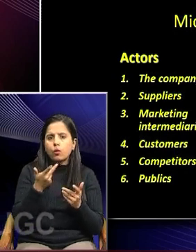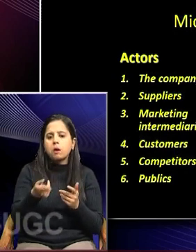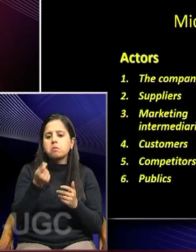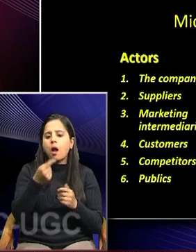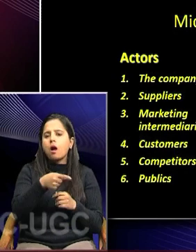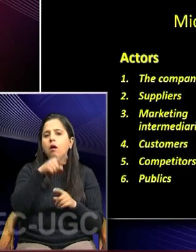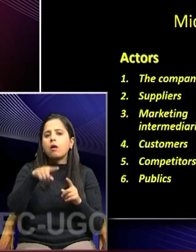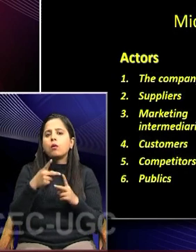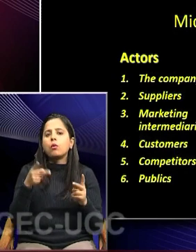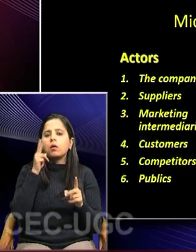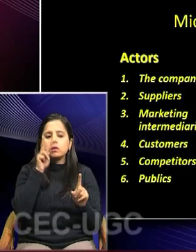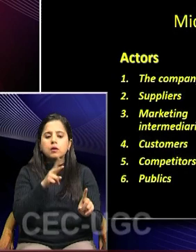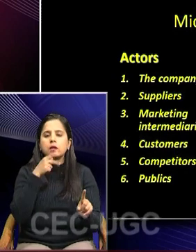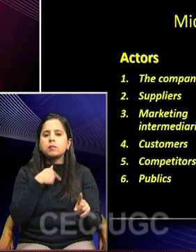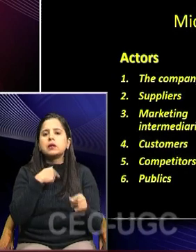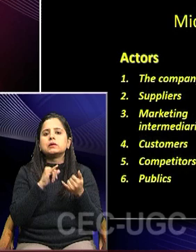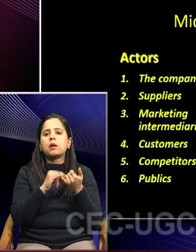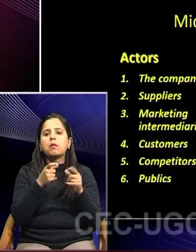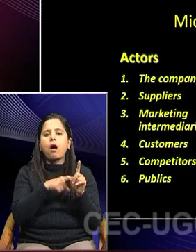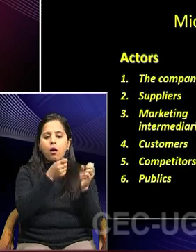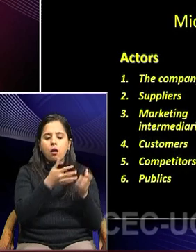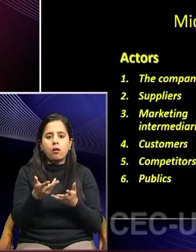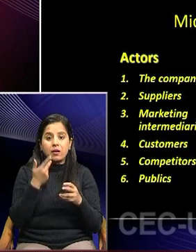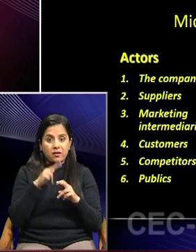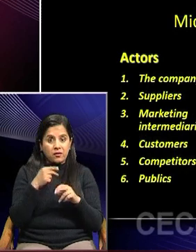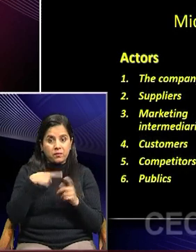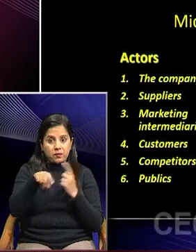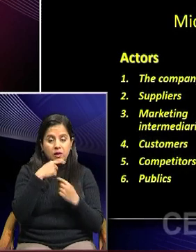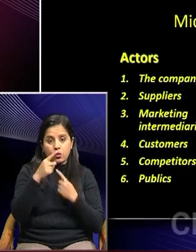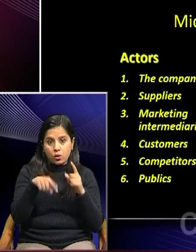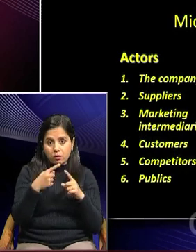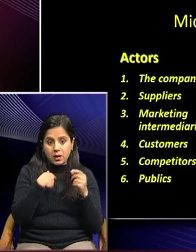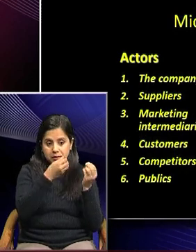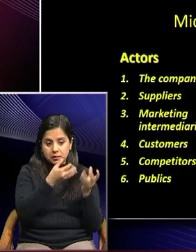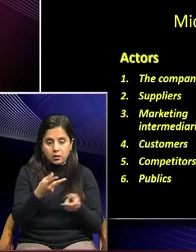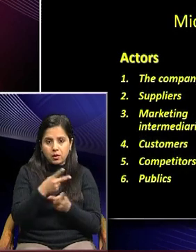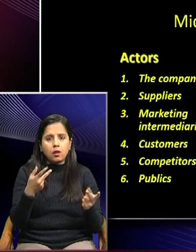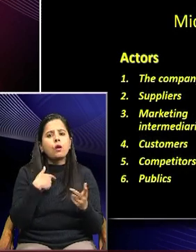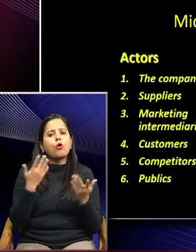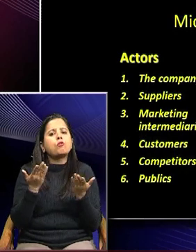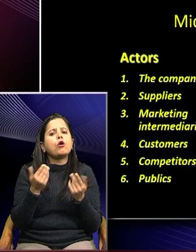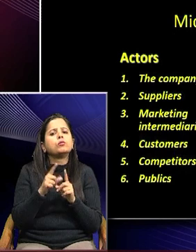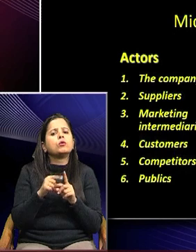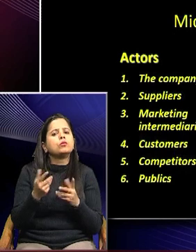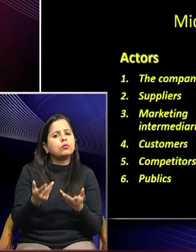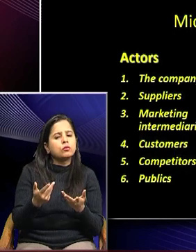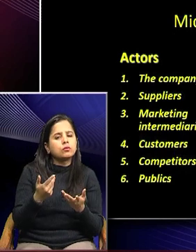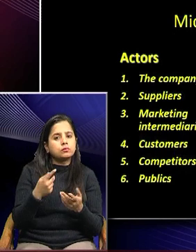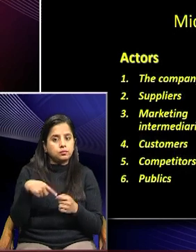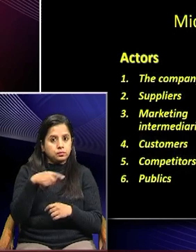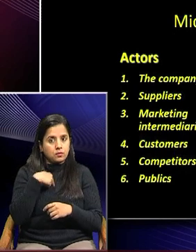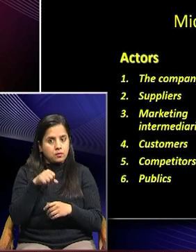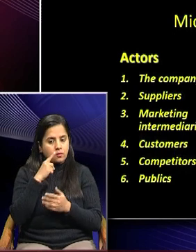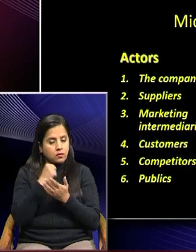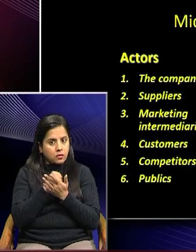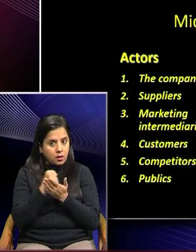pricing which is being considered by my suppliers. If I am going to talk about my suppliers, what I can do? I can try